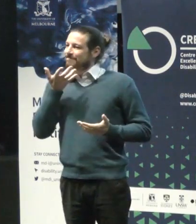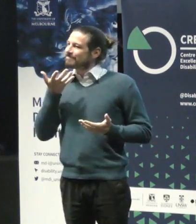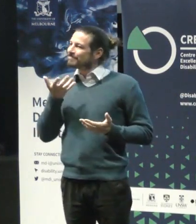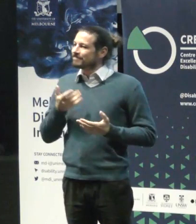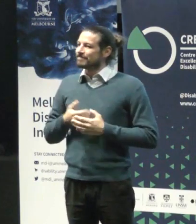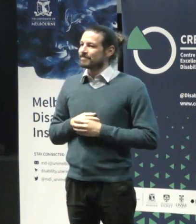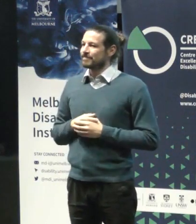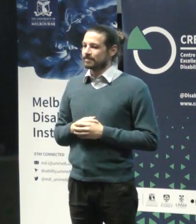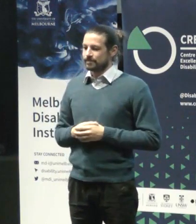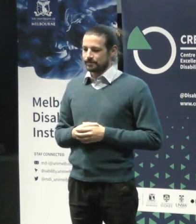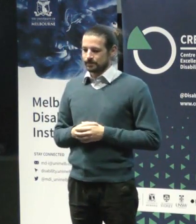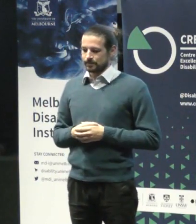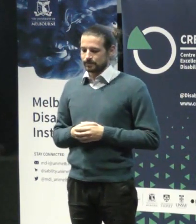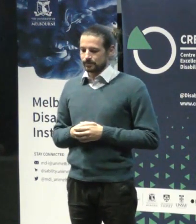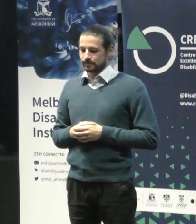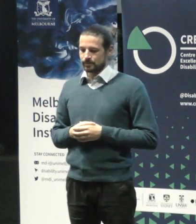side.